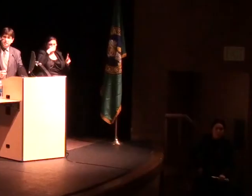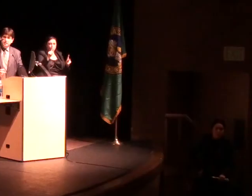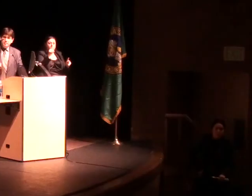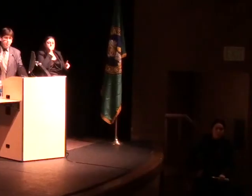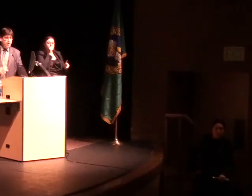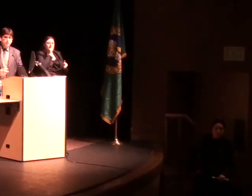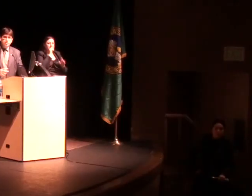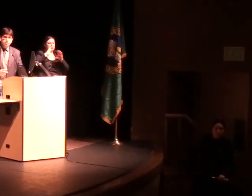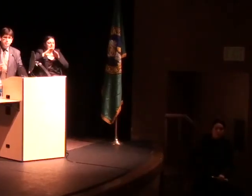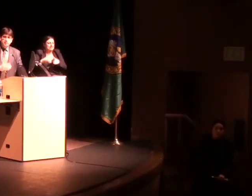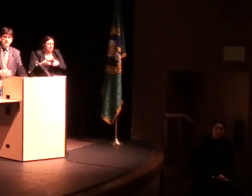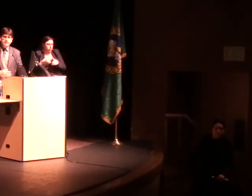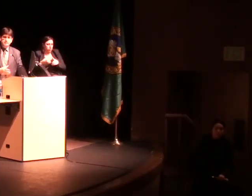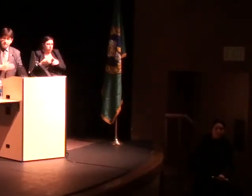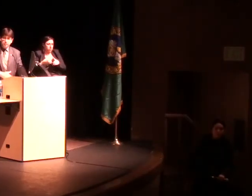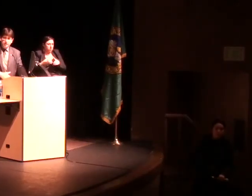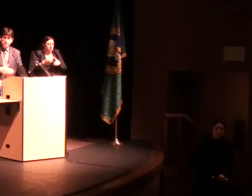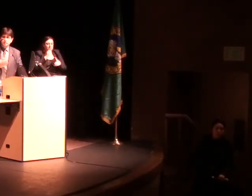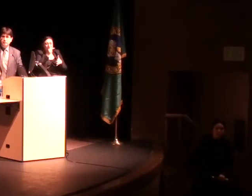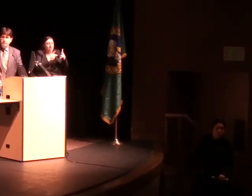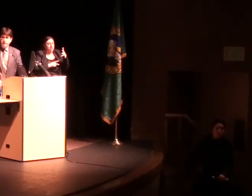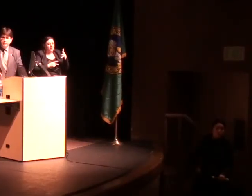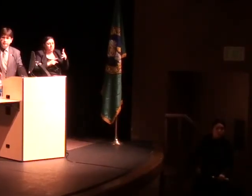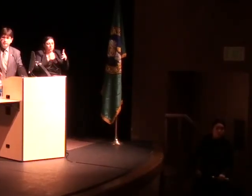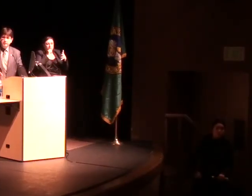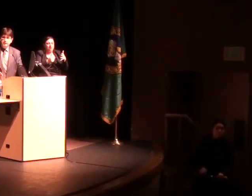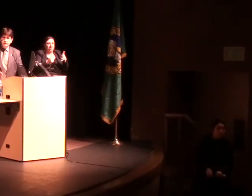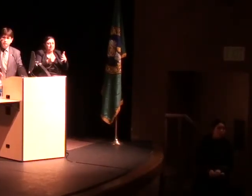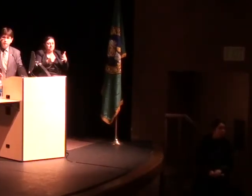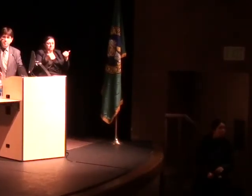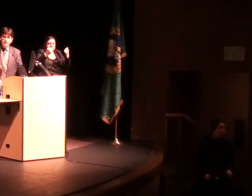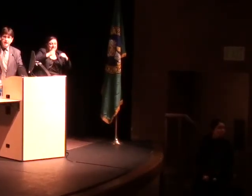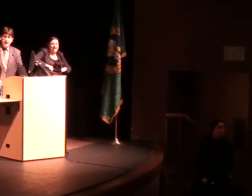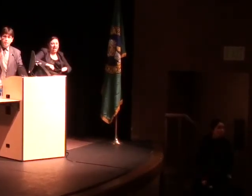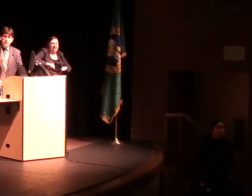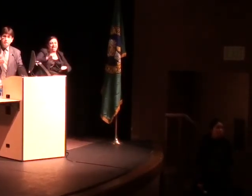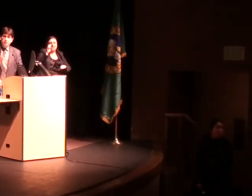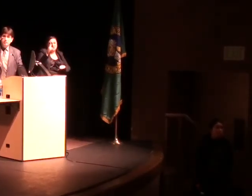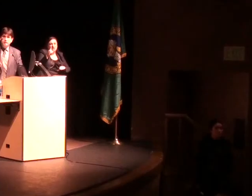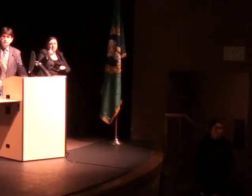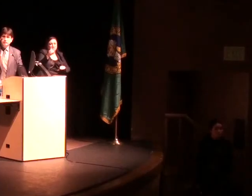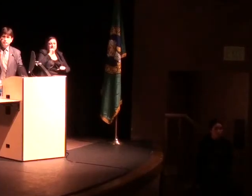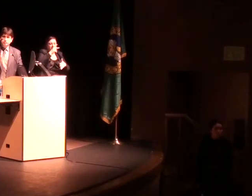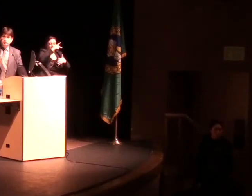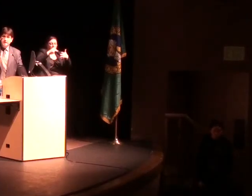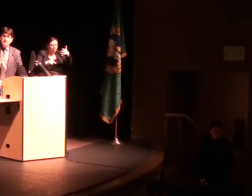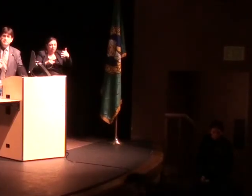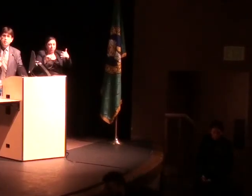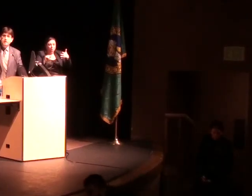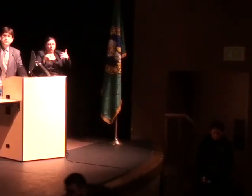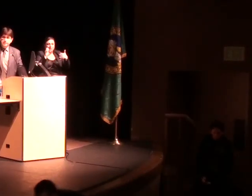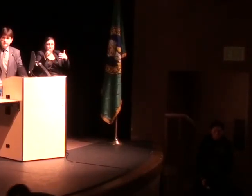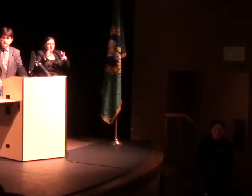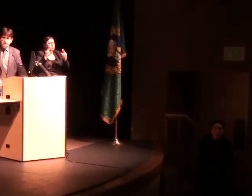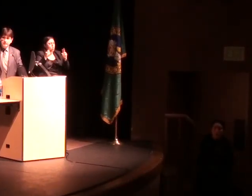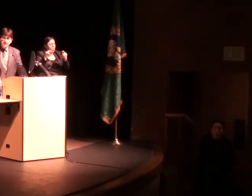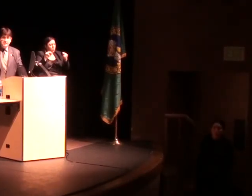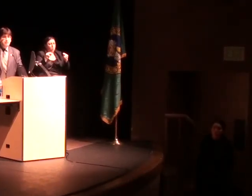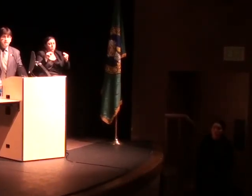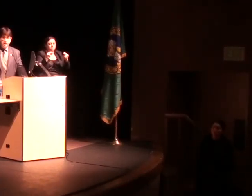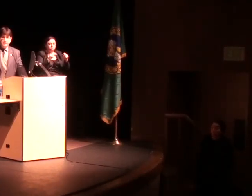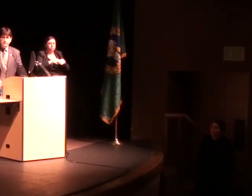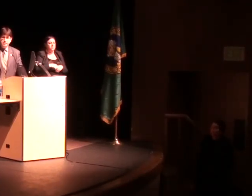sector. But we are not going to privatize education or health in Cuba, and we are not going to create more difference.